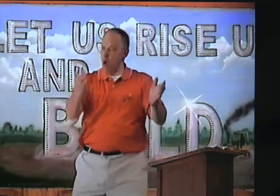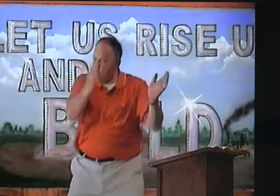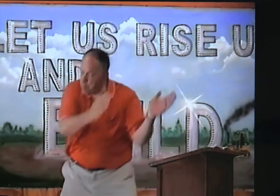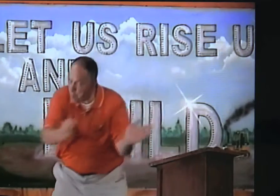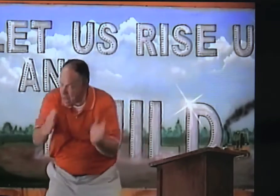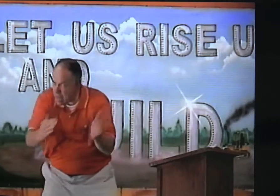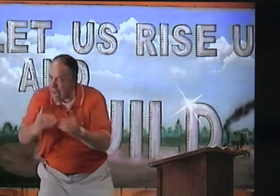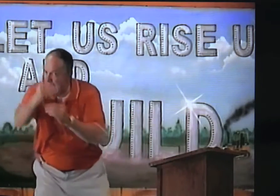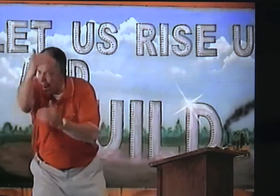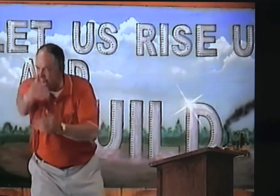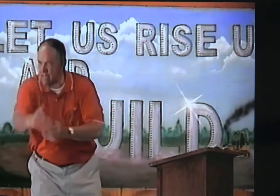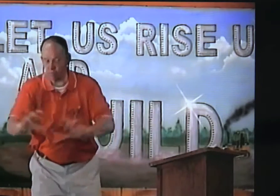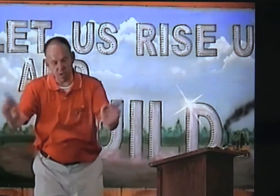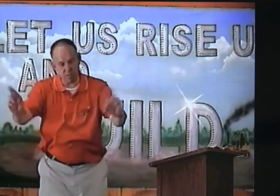What do I do? Plan ahead.